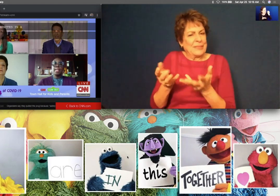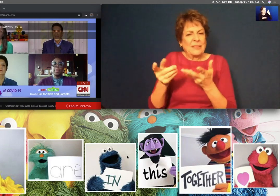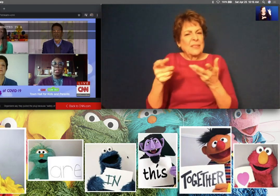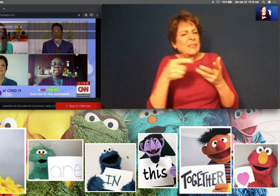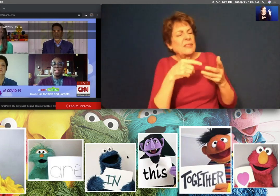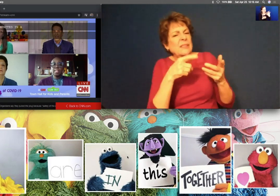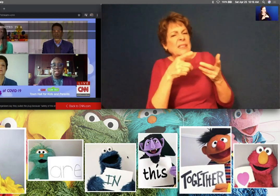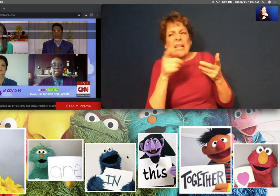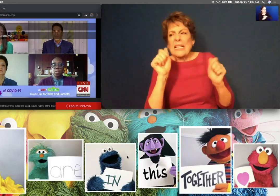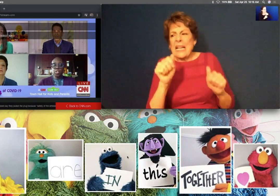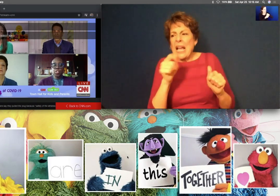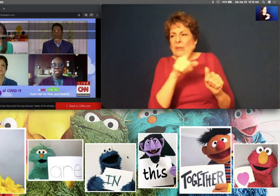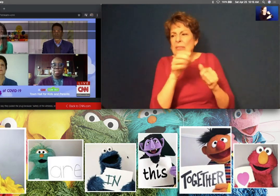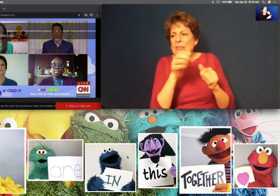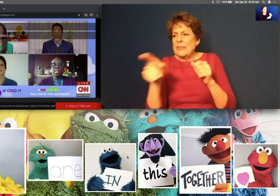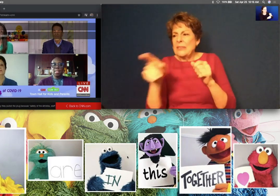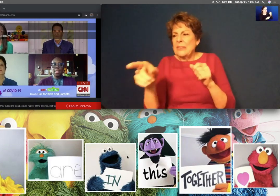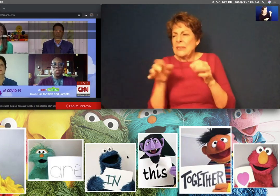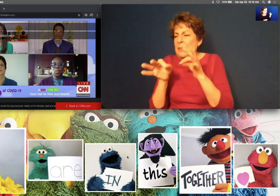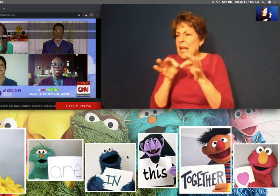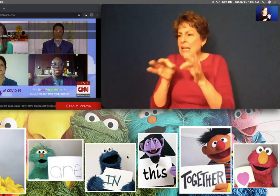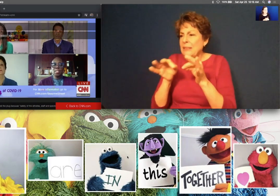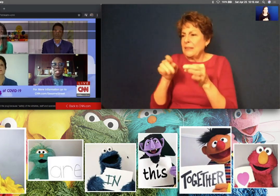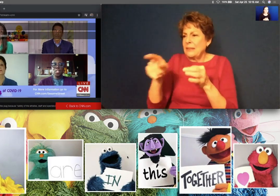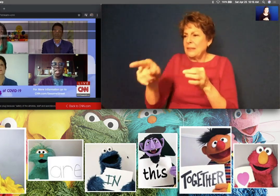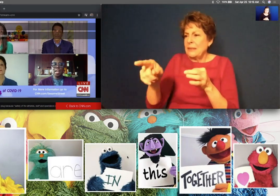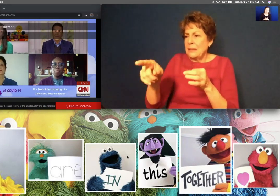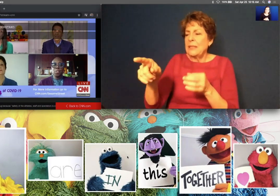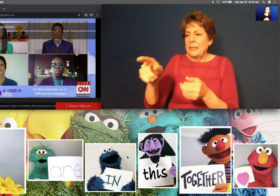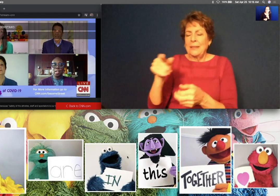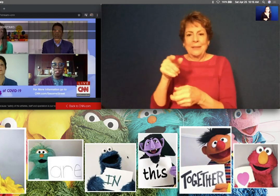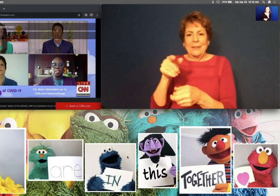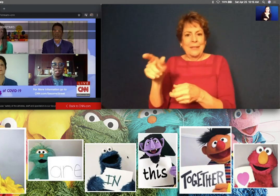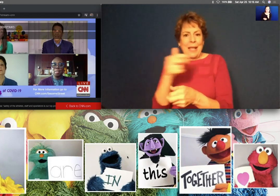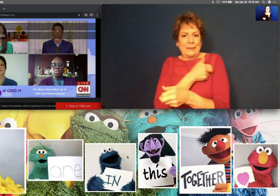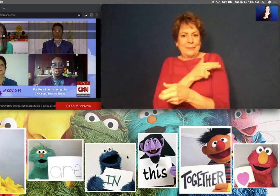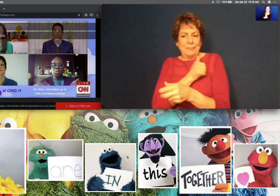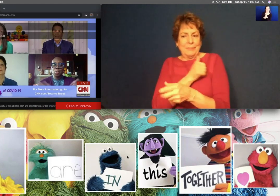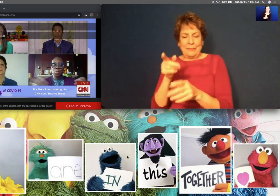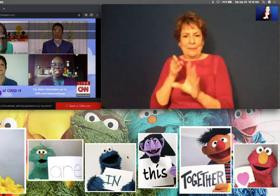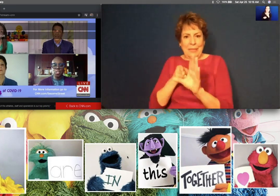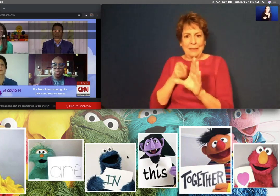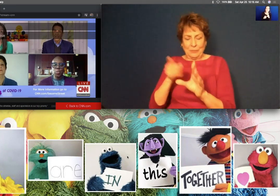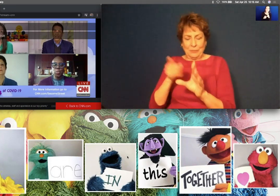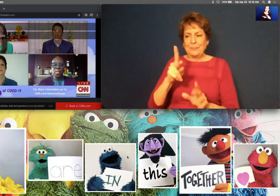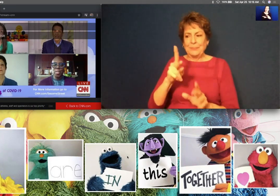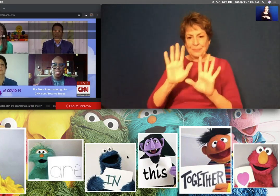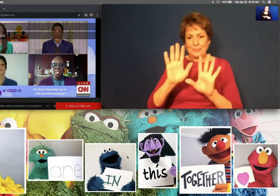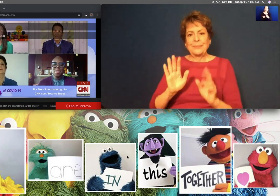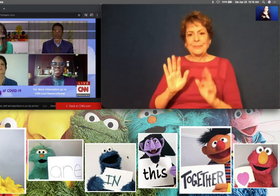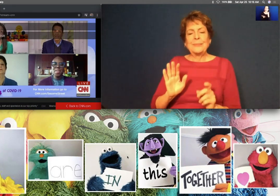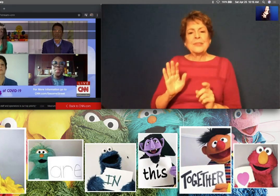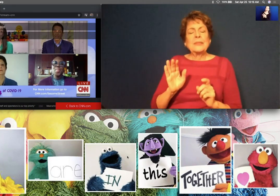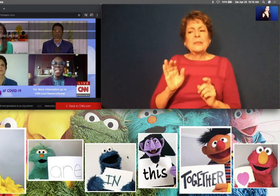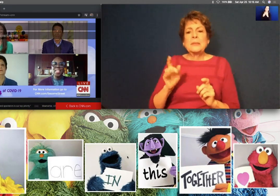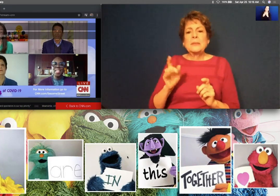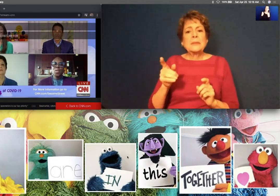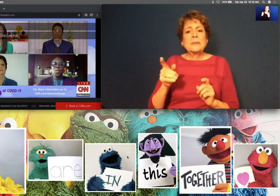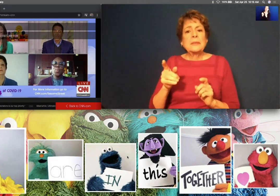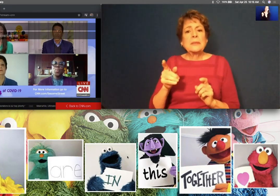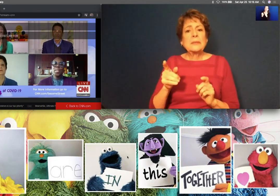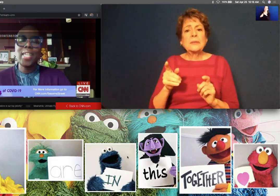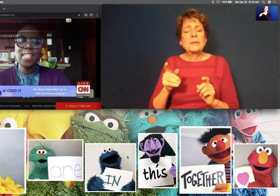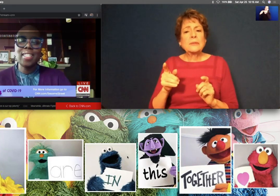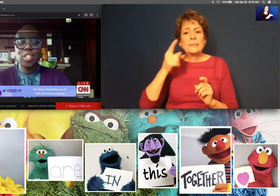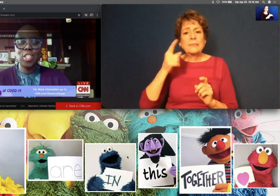Yes, Erica, that is a tough question. I think it's a hard discussion to have with your child to talk about structural racism, but I think what